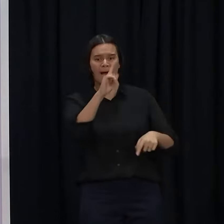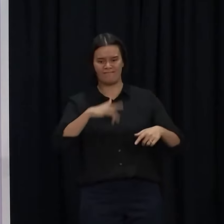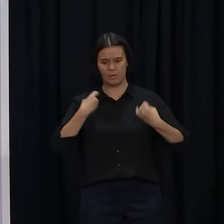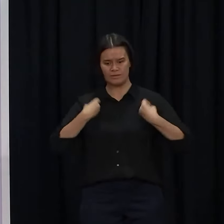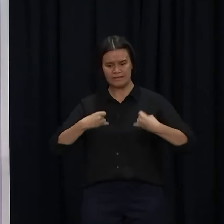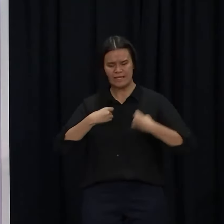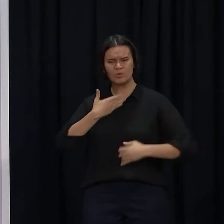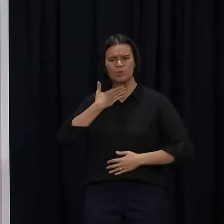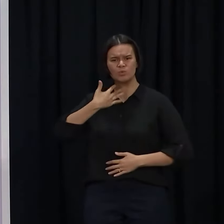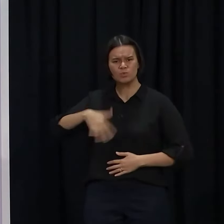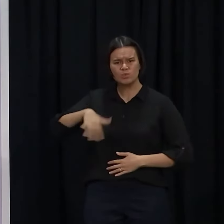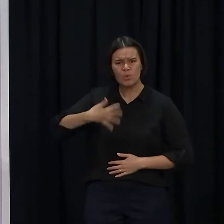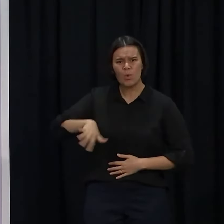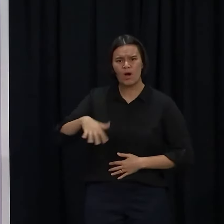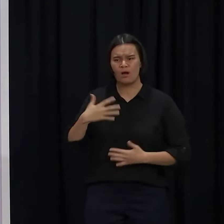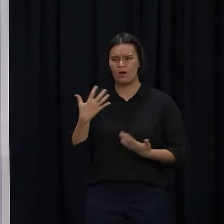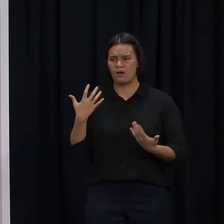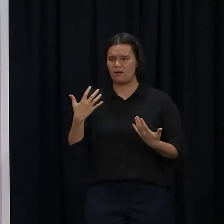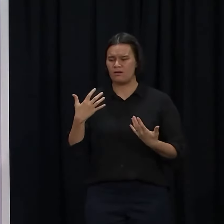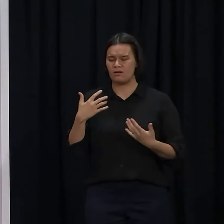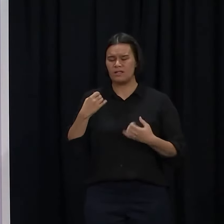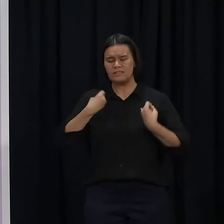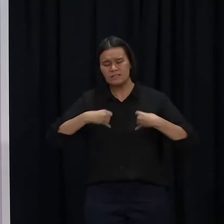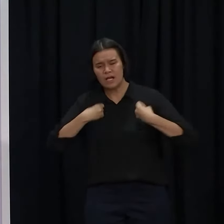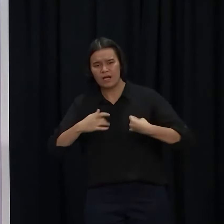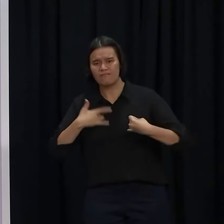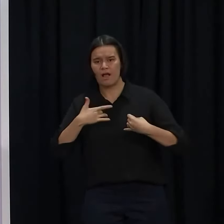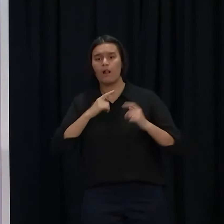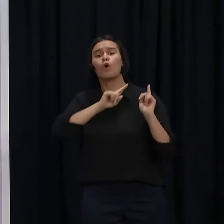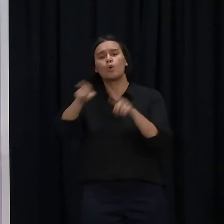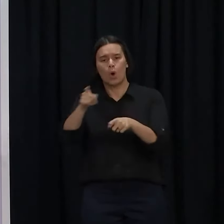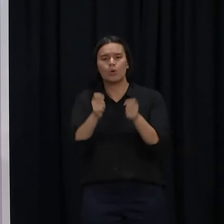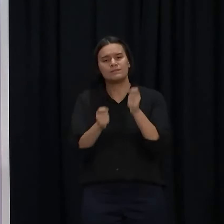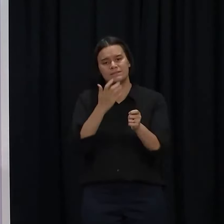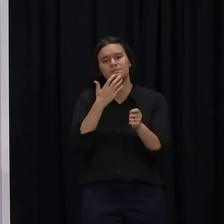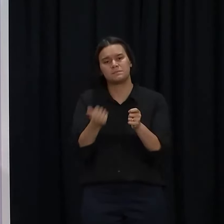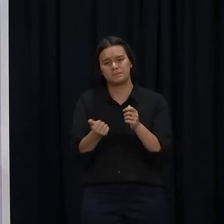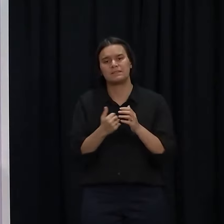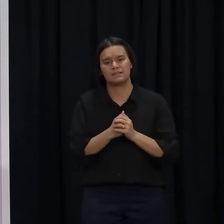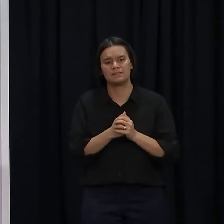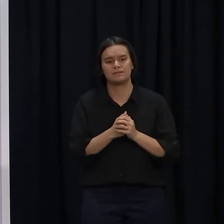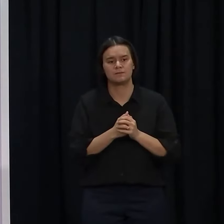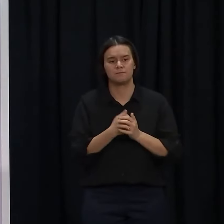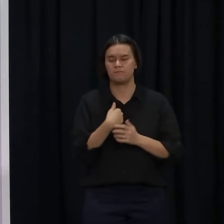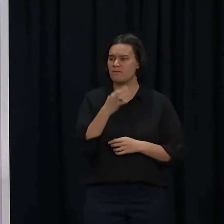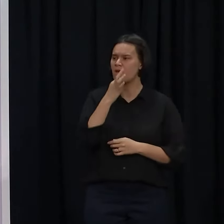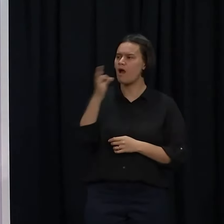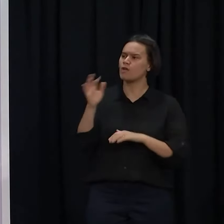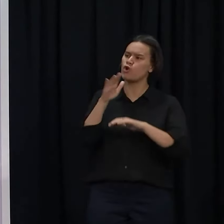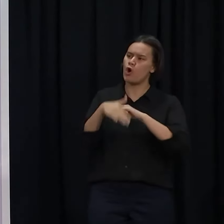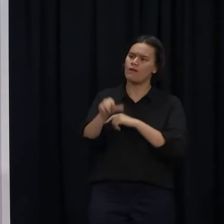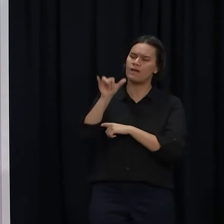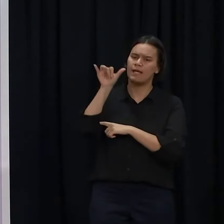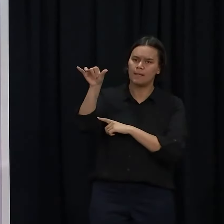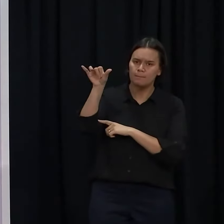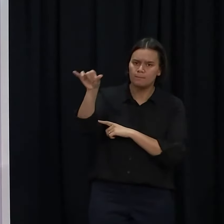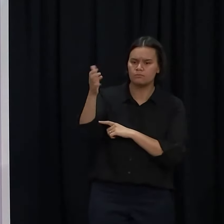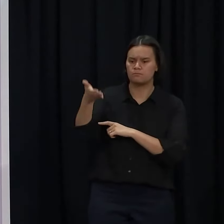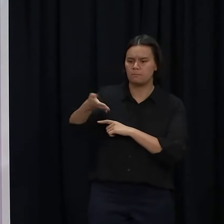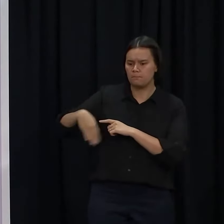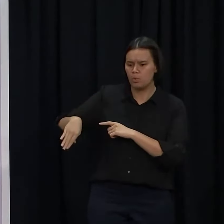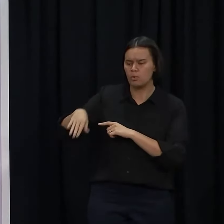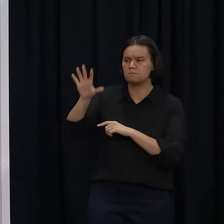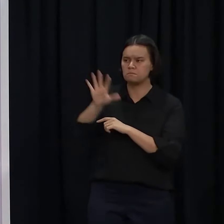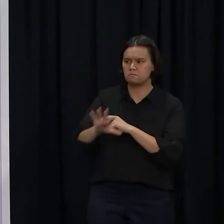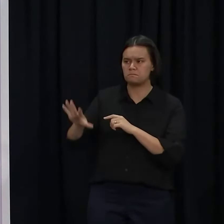We've got plenty of testing capacity. It's there and available for people. Yes, just briefly on the borders, the